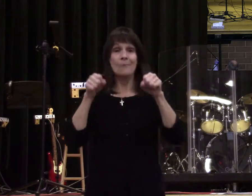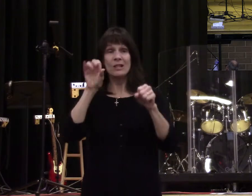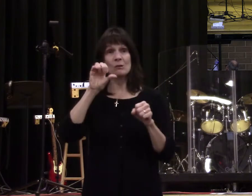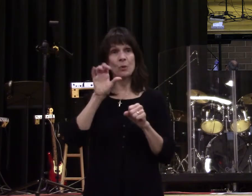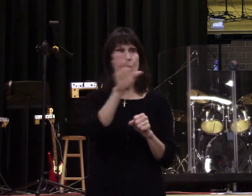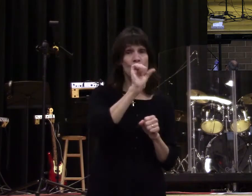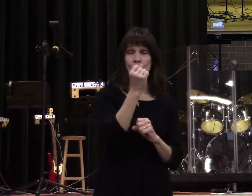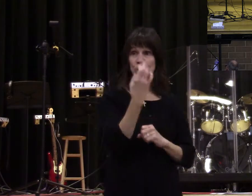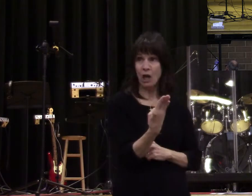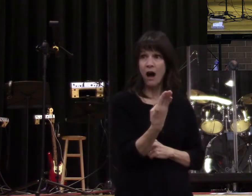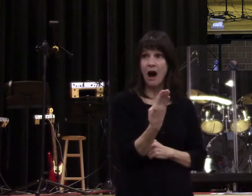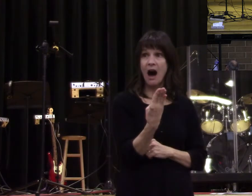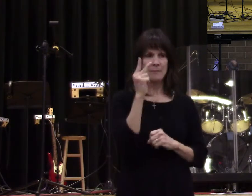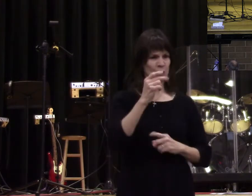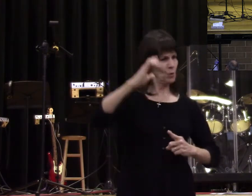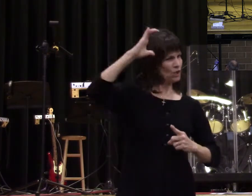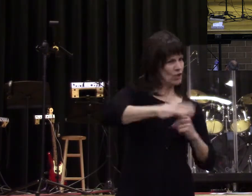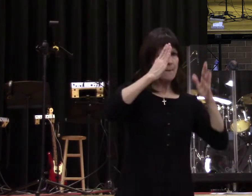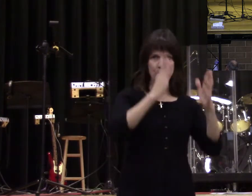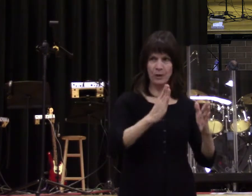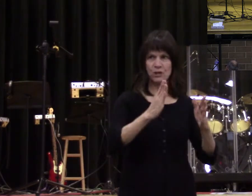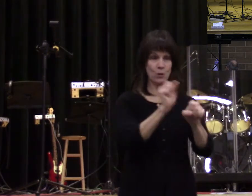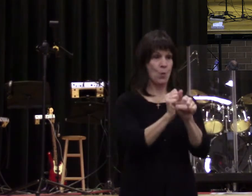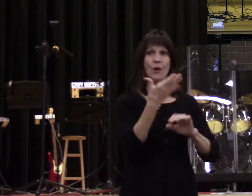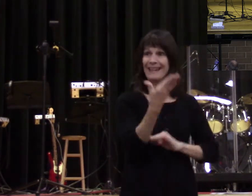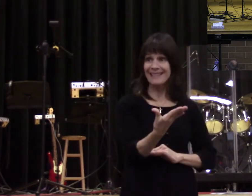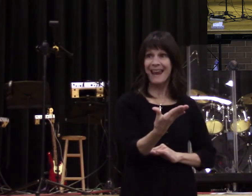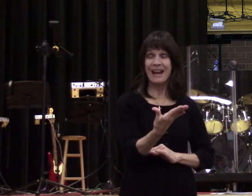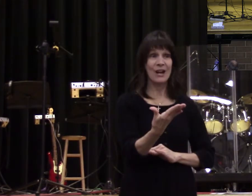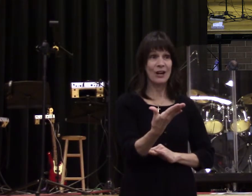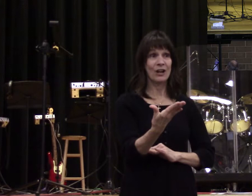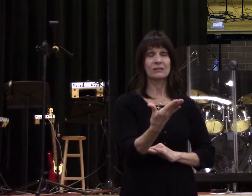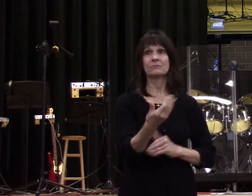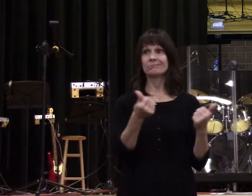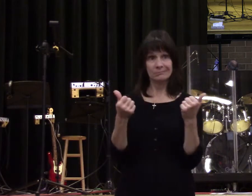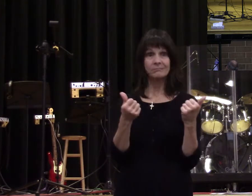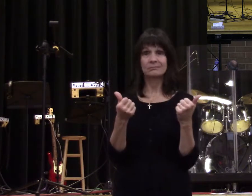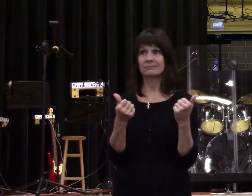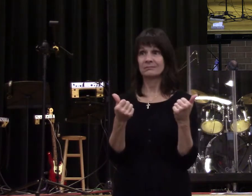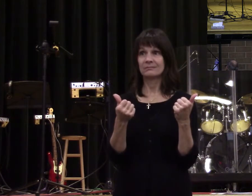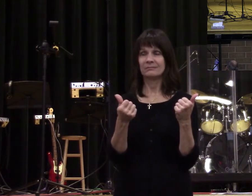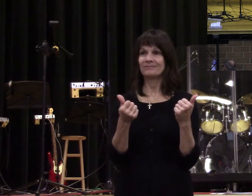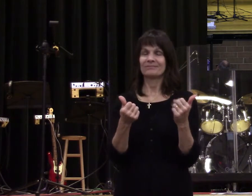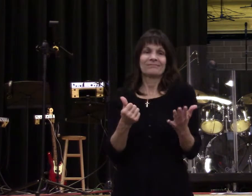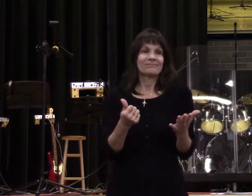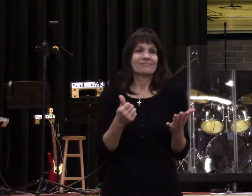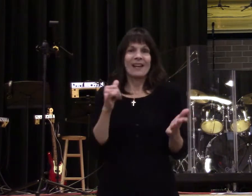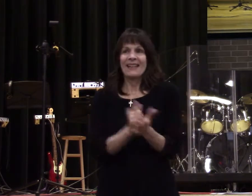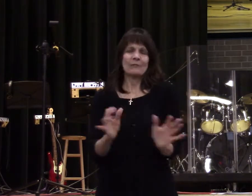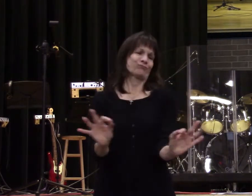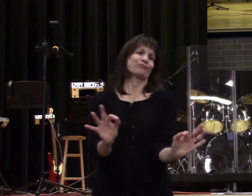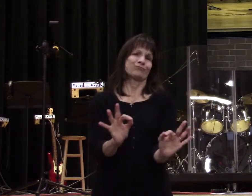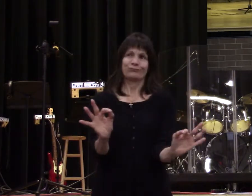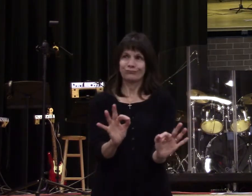worship unto God. You're not believing me. You're not. You need to get a hold of it. You need to get this in your soul. That the best